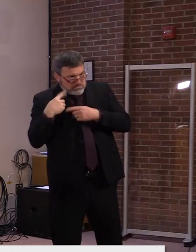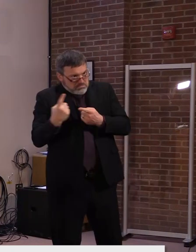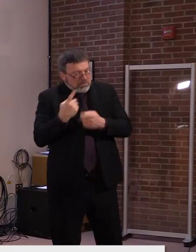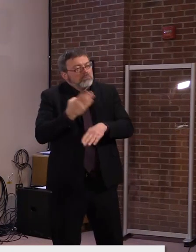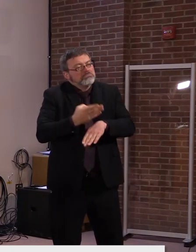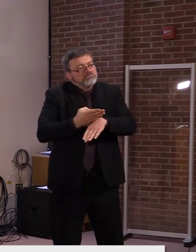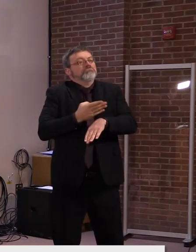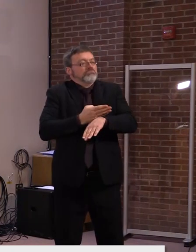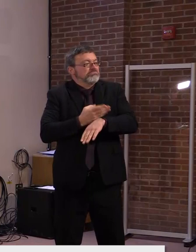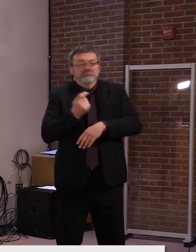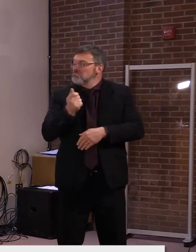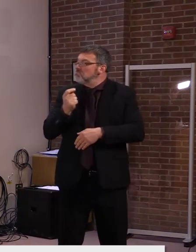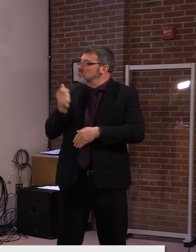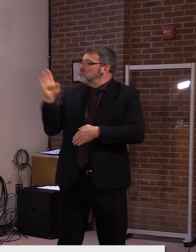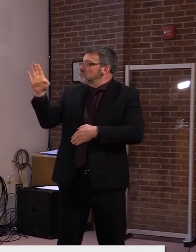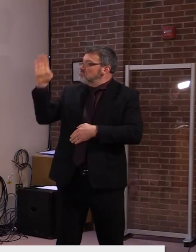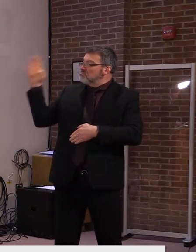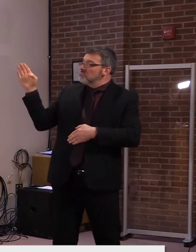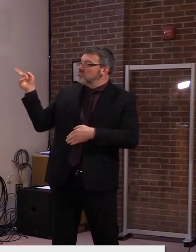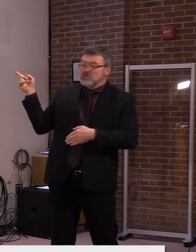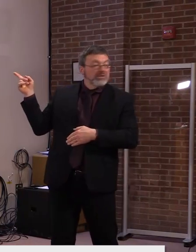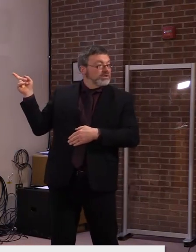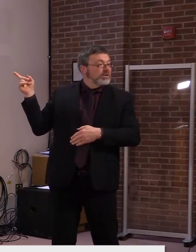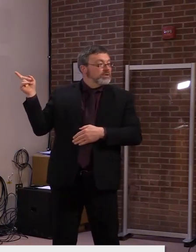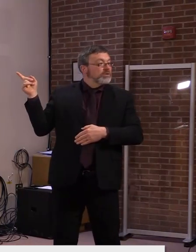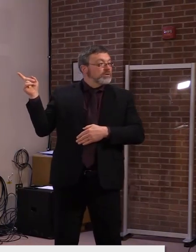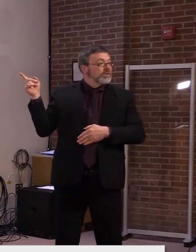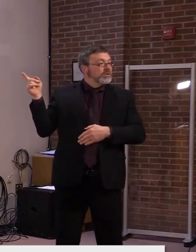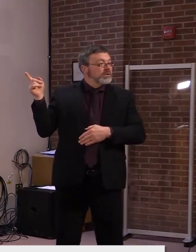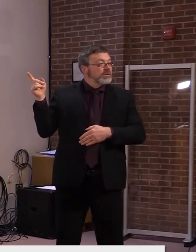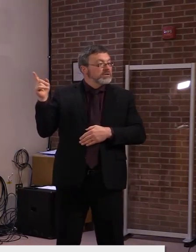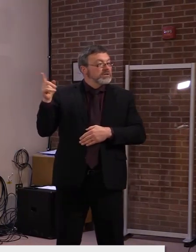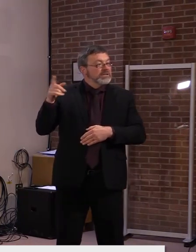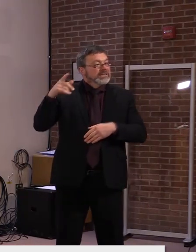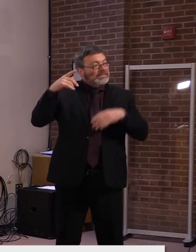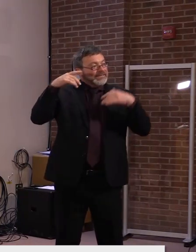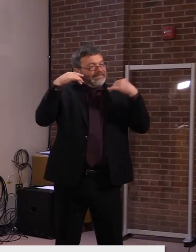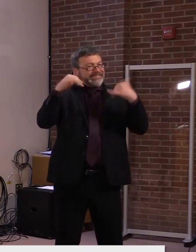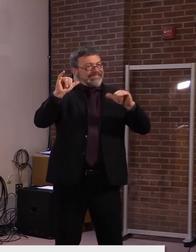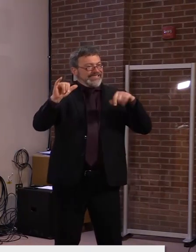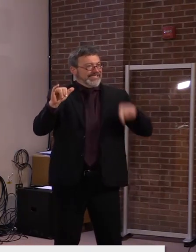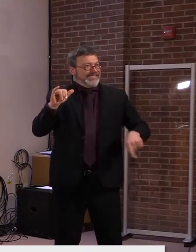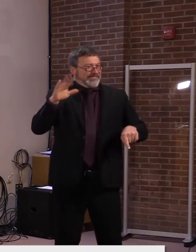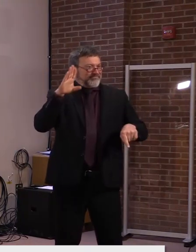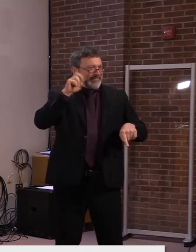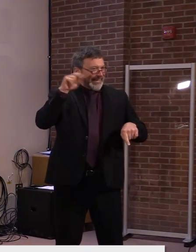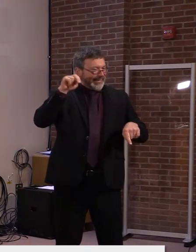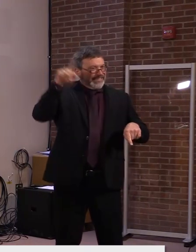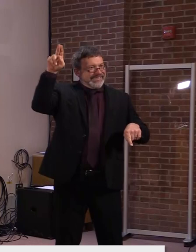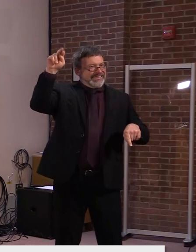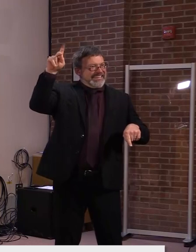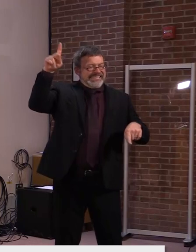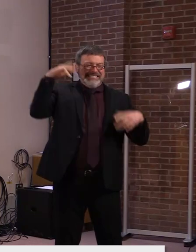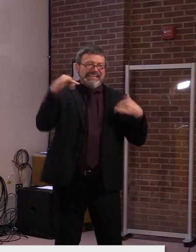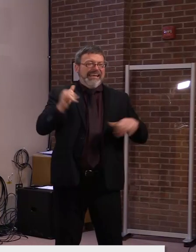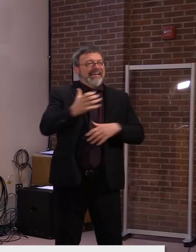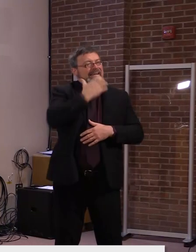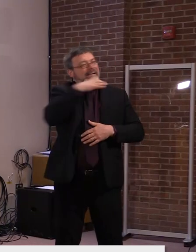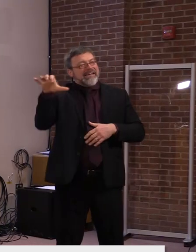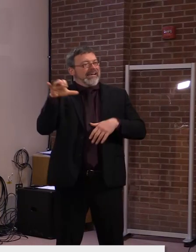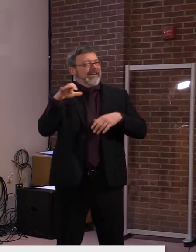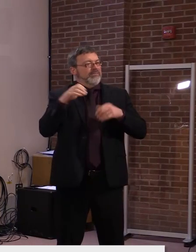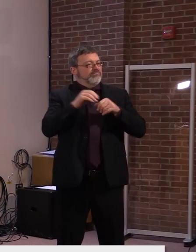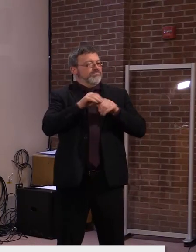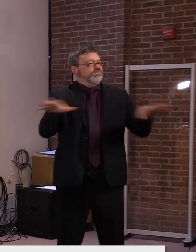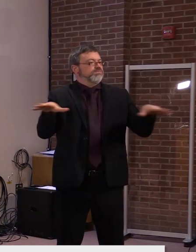still remain elevated there. Looking across at our higher education campuses, things are pretty quiet, or at least